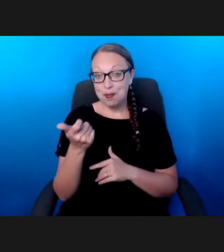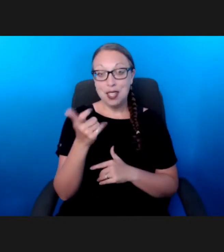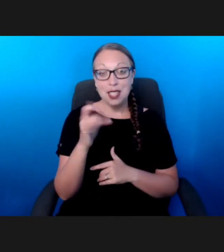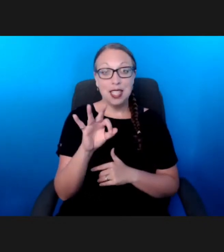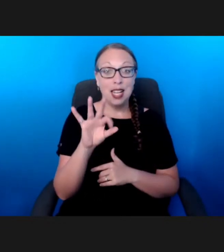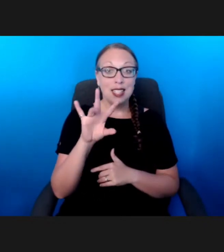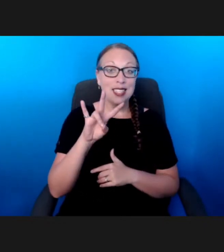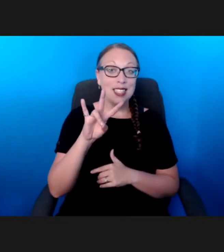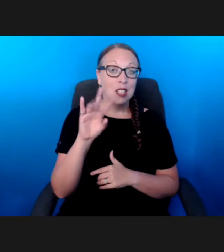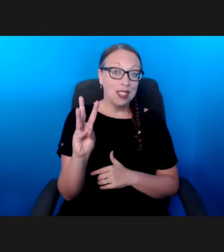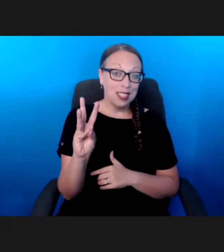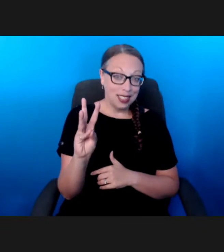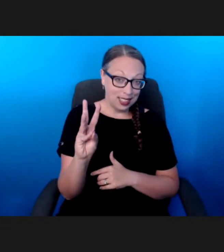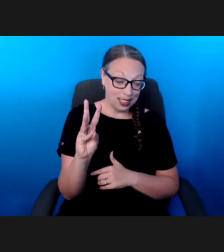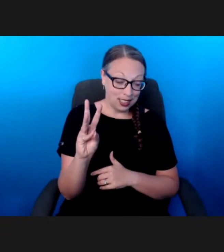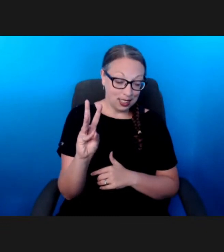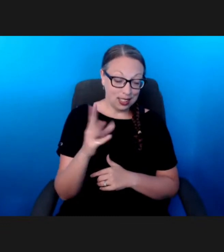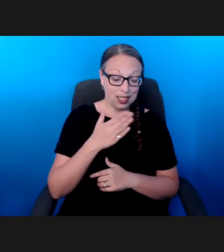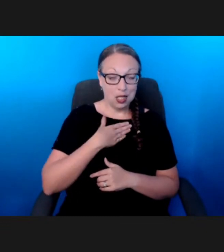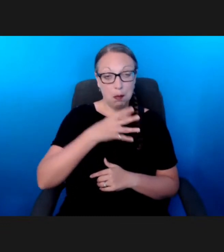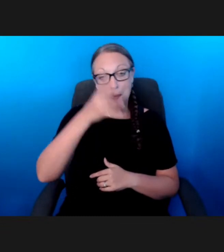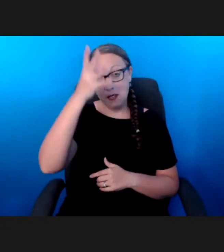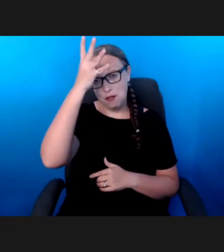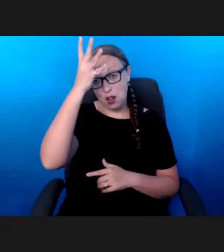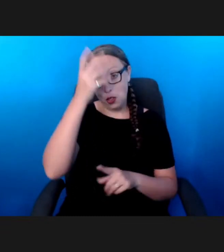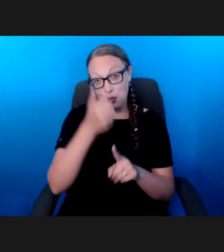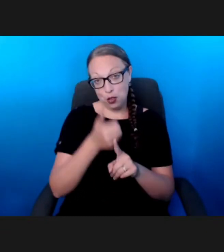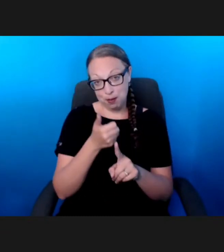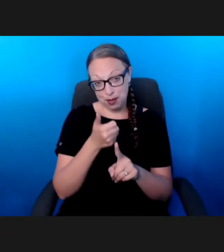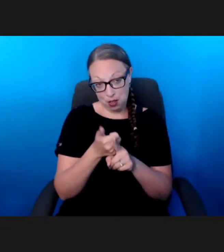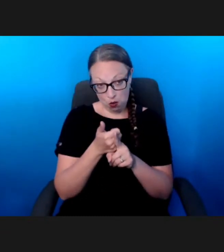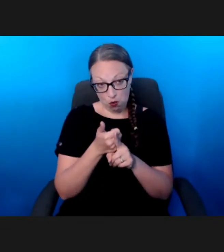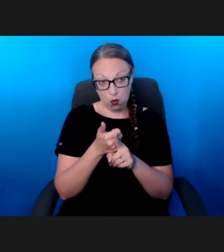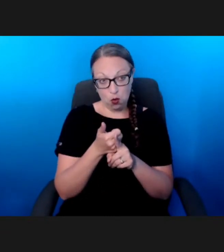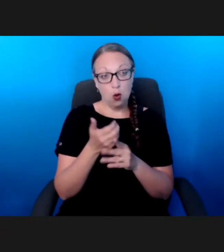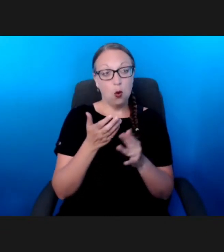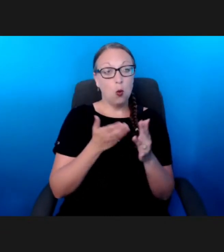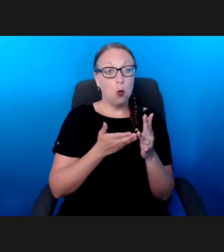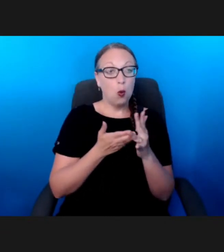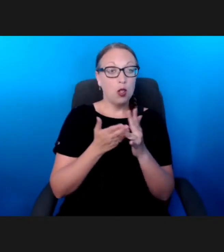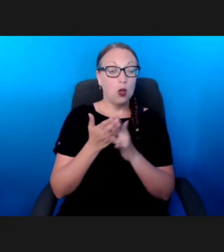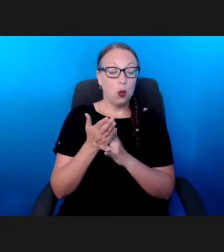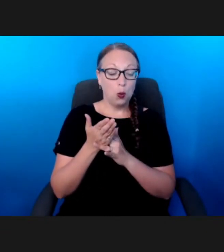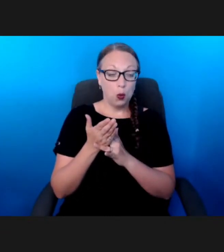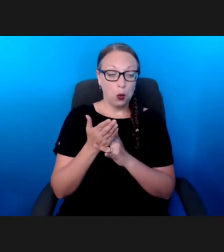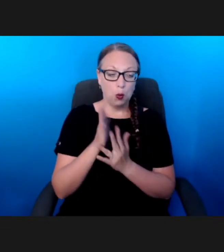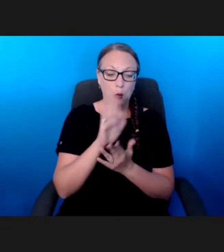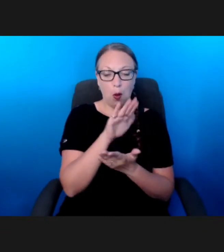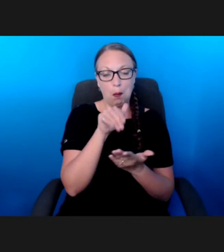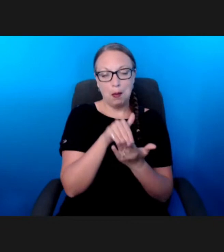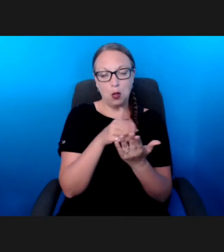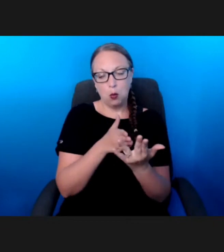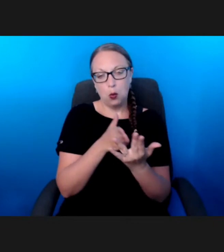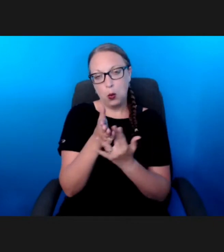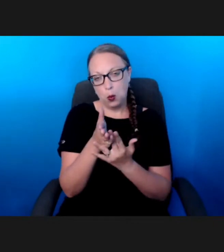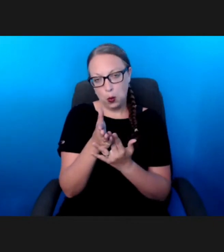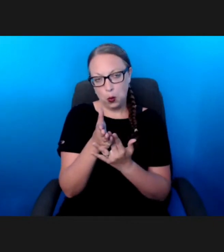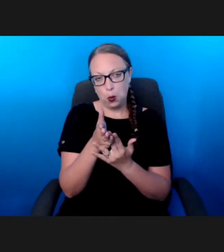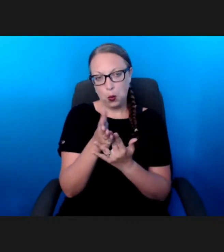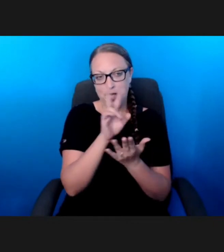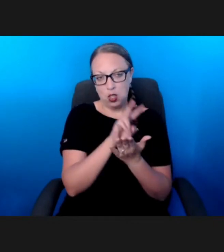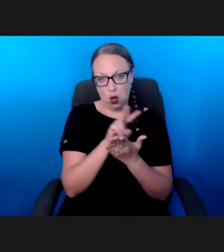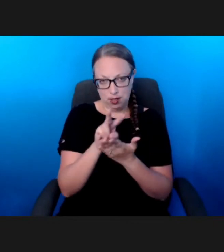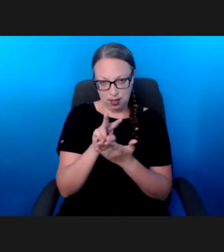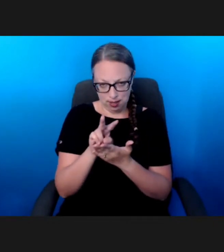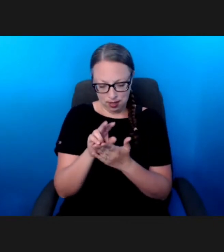1976, when my father was midway in his losses, 4 months before he lost